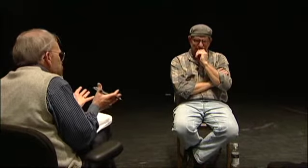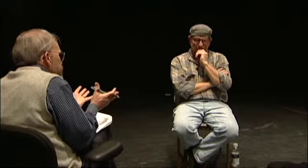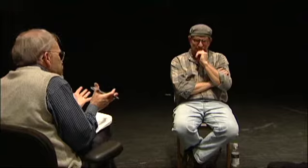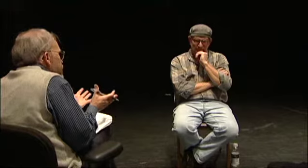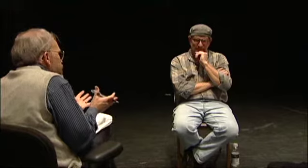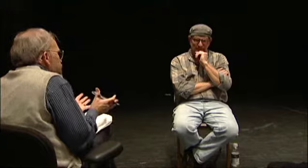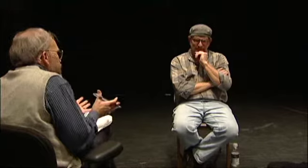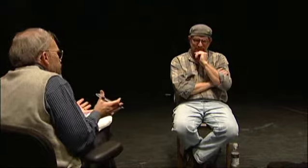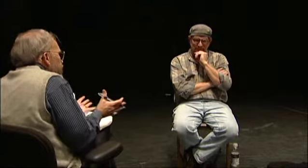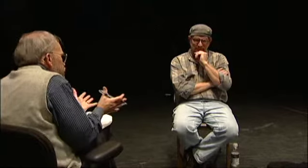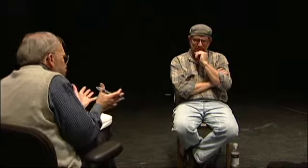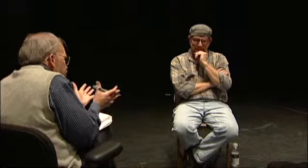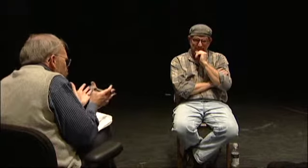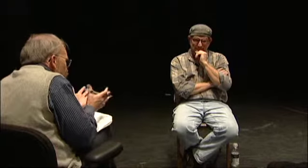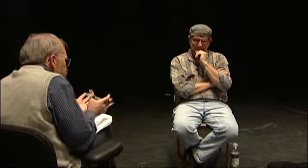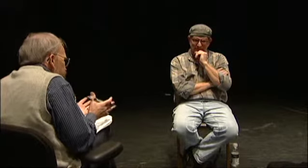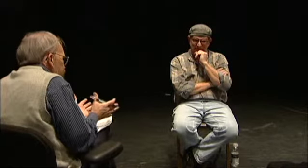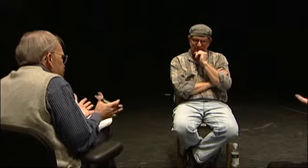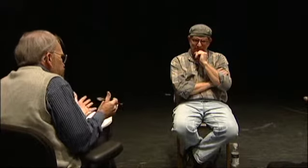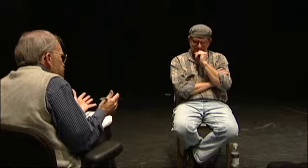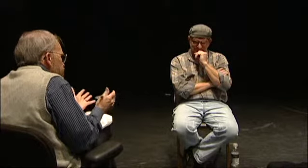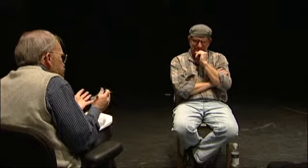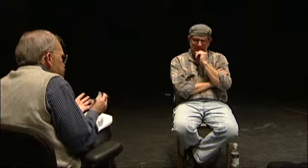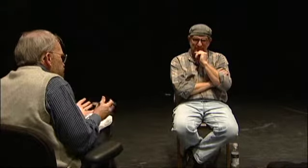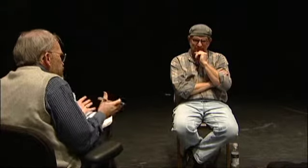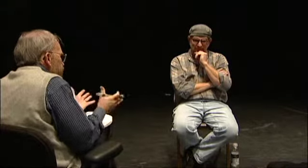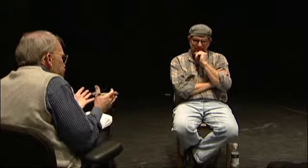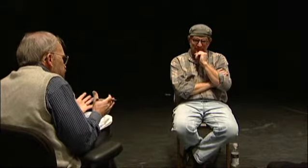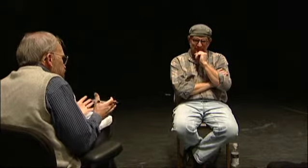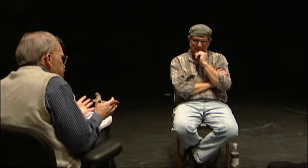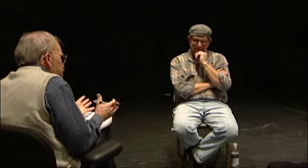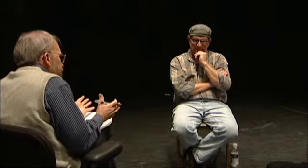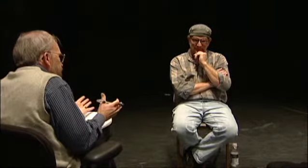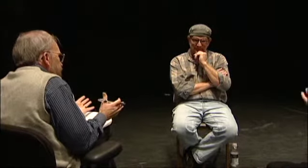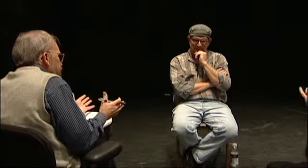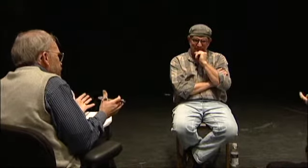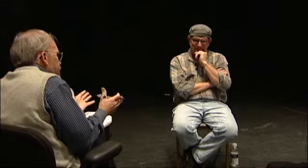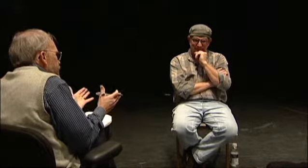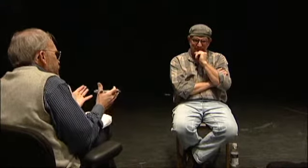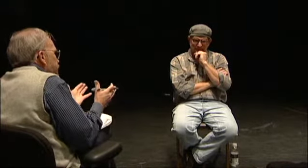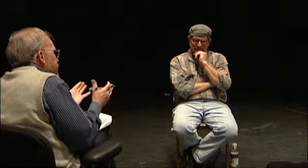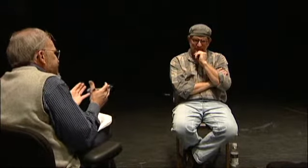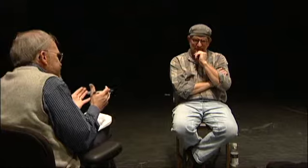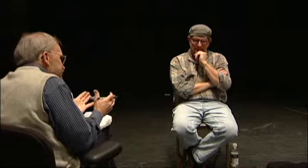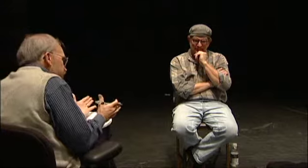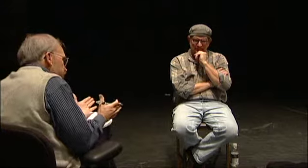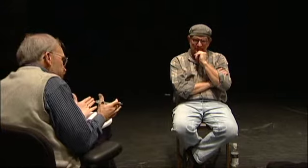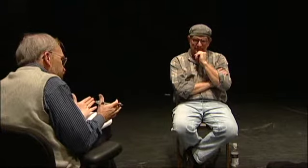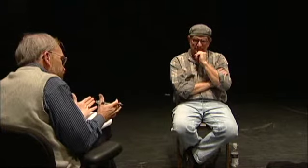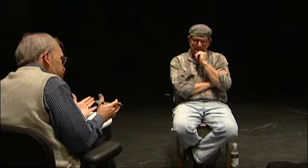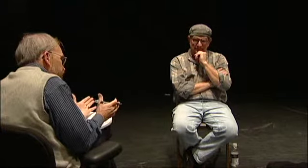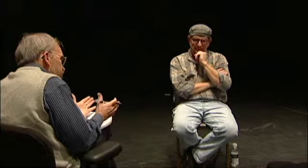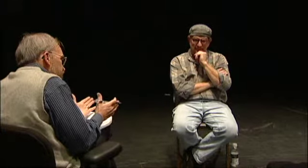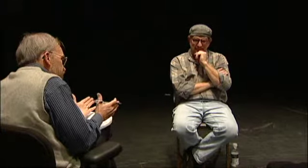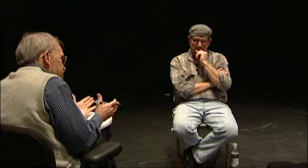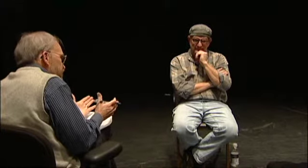you, in your terms, justify using sign language in such